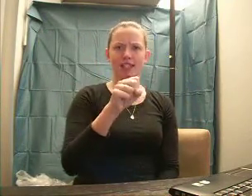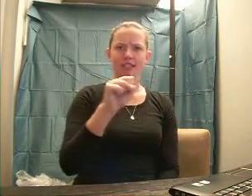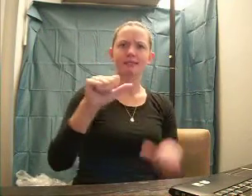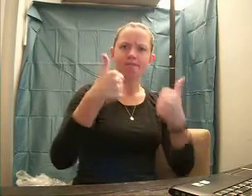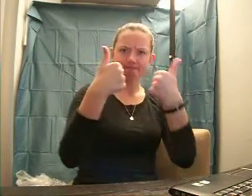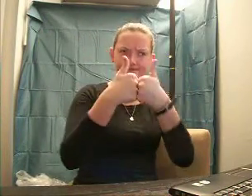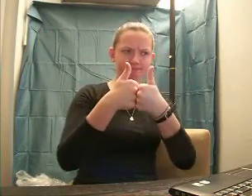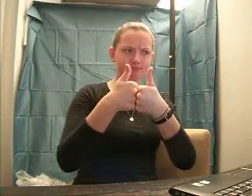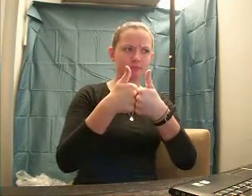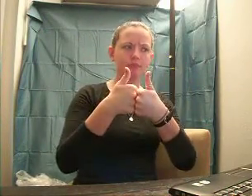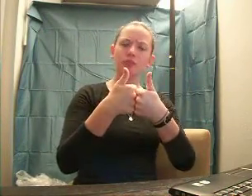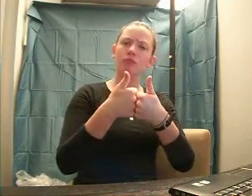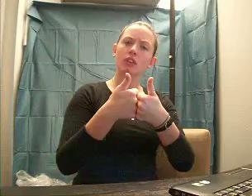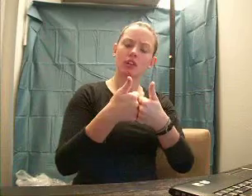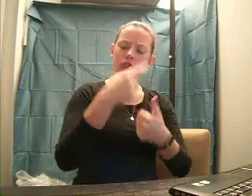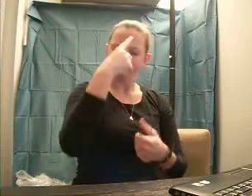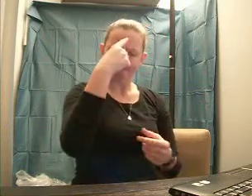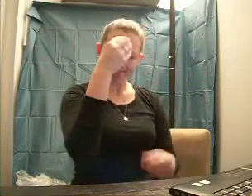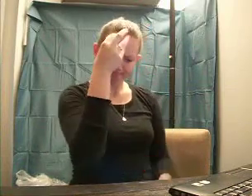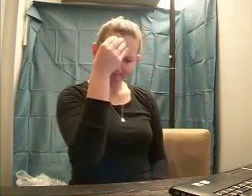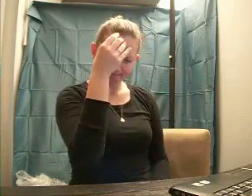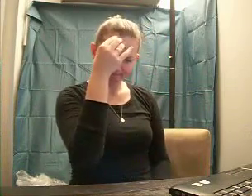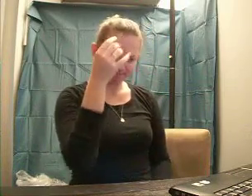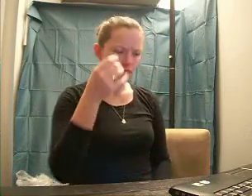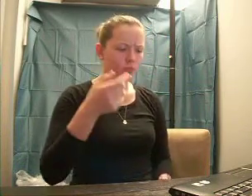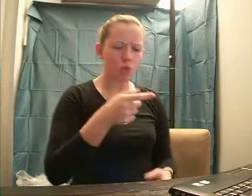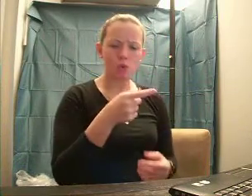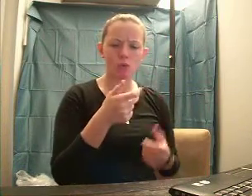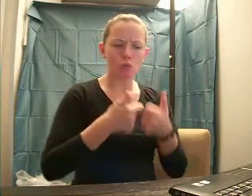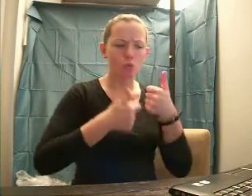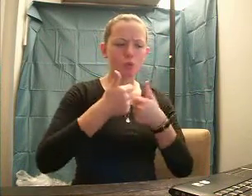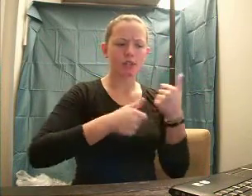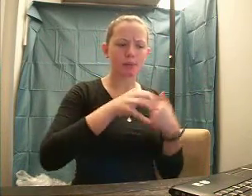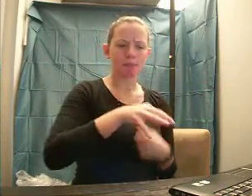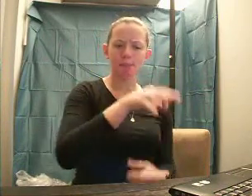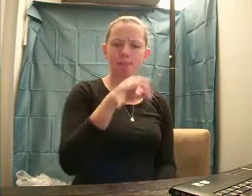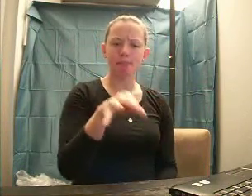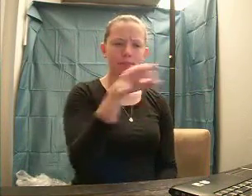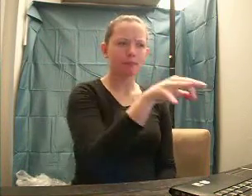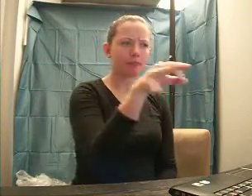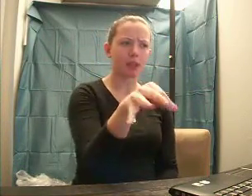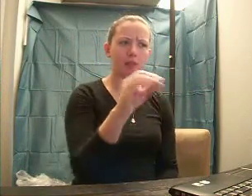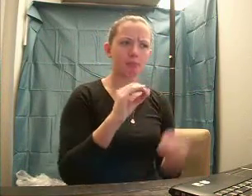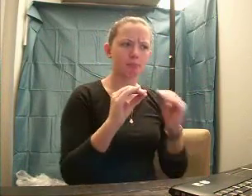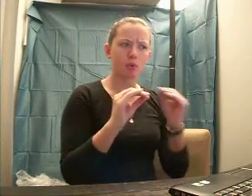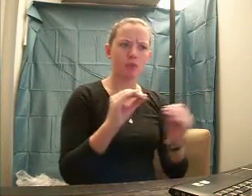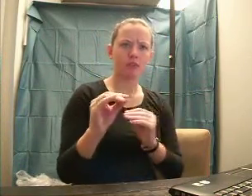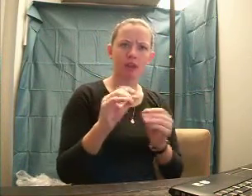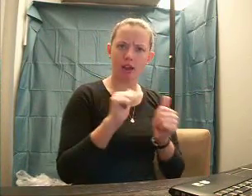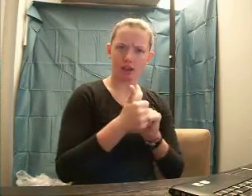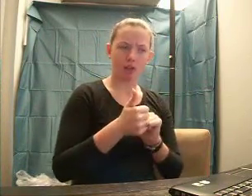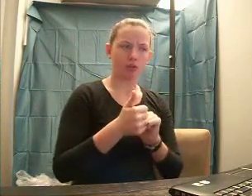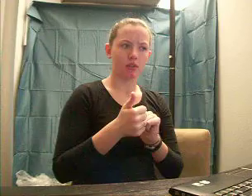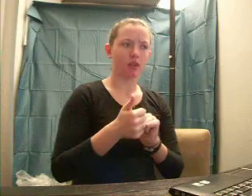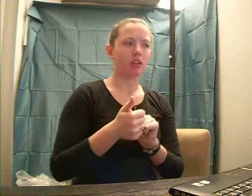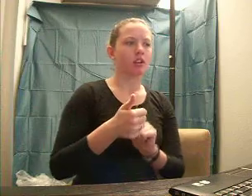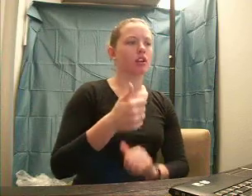determining what piece to move where? If we get Gary Kasparov here when he's not in jail against IBM's Deep Blue, well, the answer